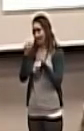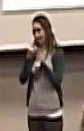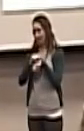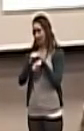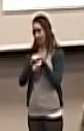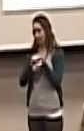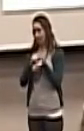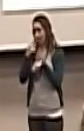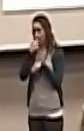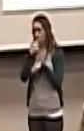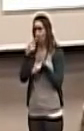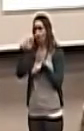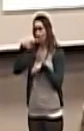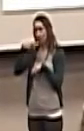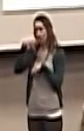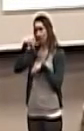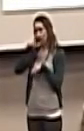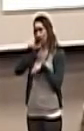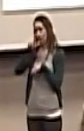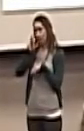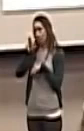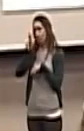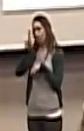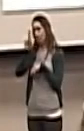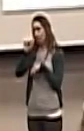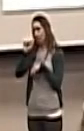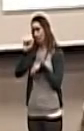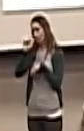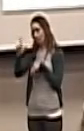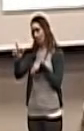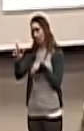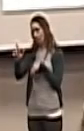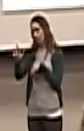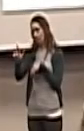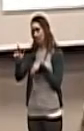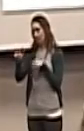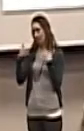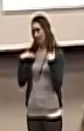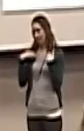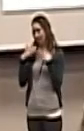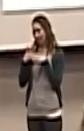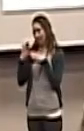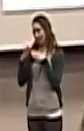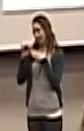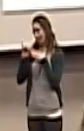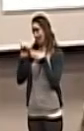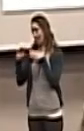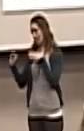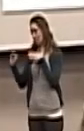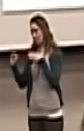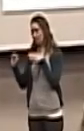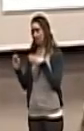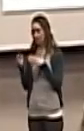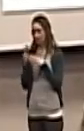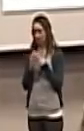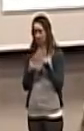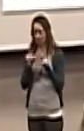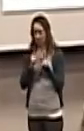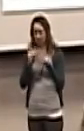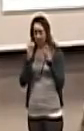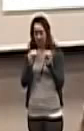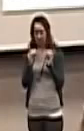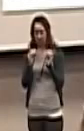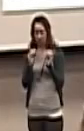in the plural form with the ending ayim. And that has led some to teach a distorted view of